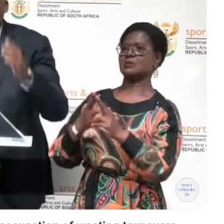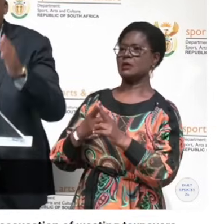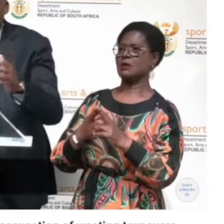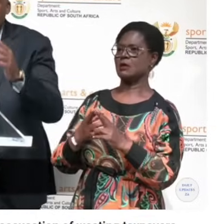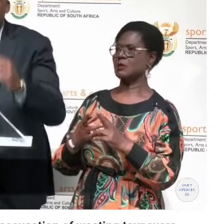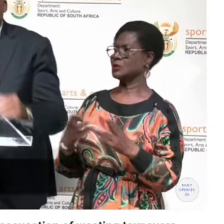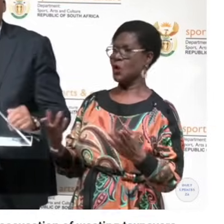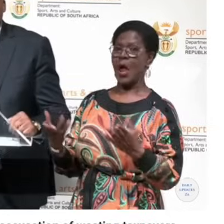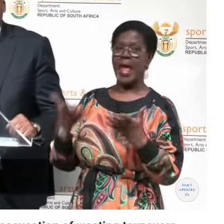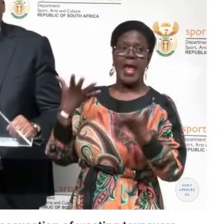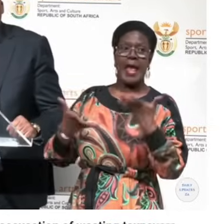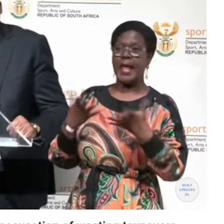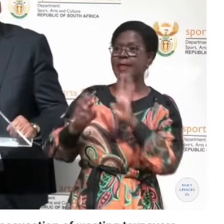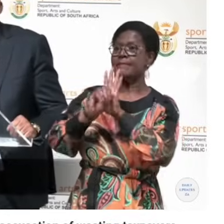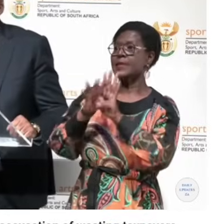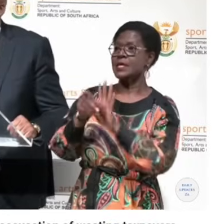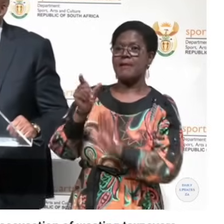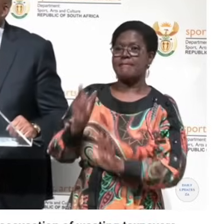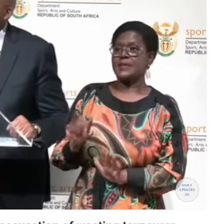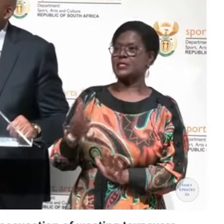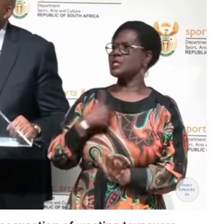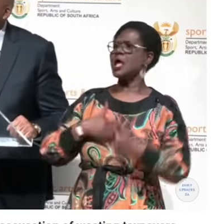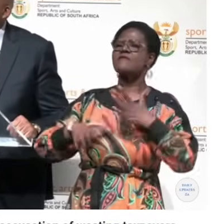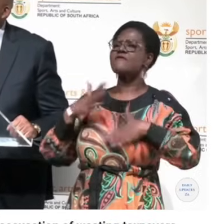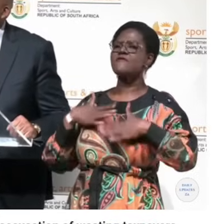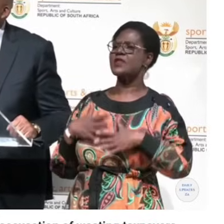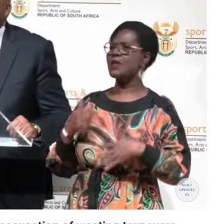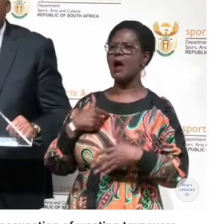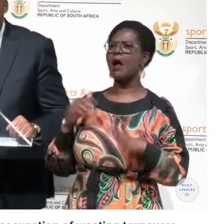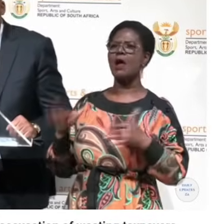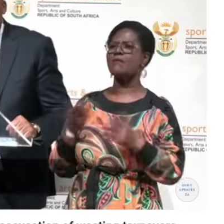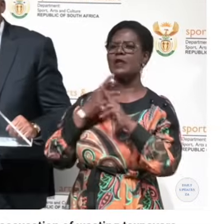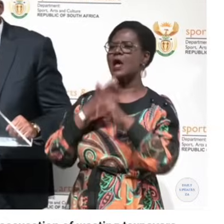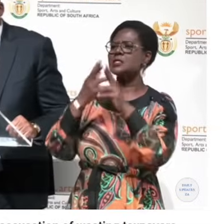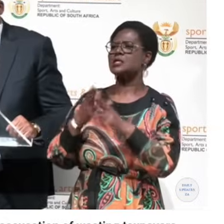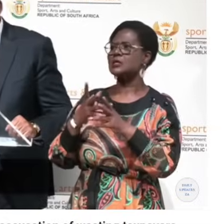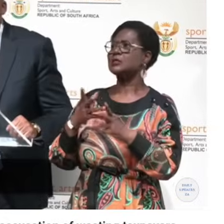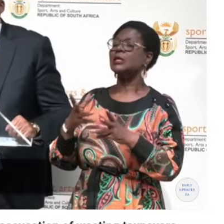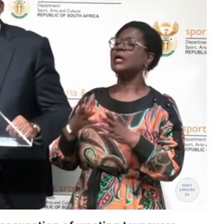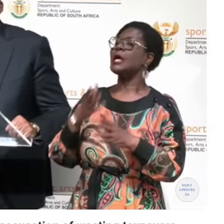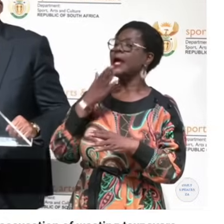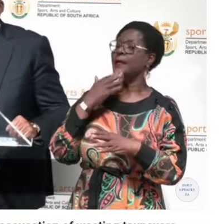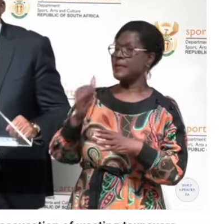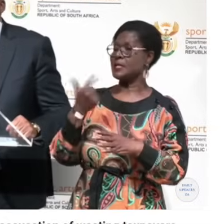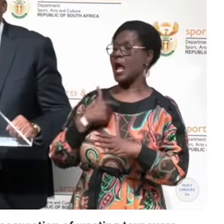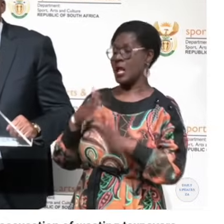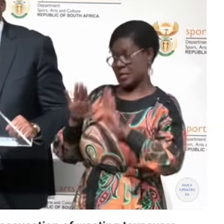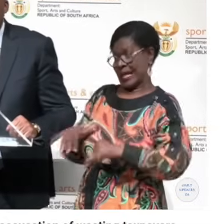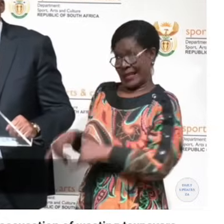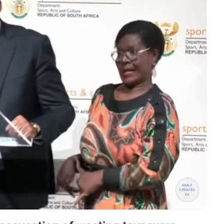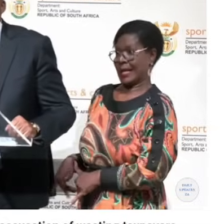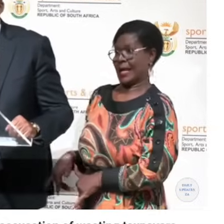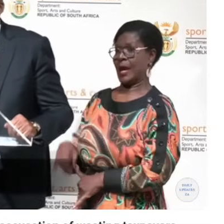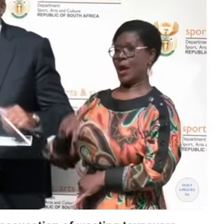And if there's any media person that still feels that I've not adequately answered, please, I will remain behind so that you